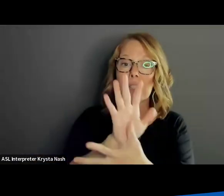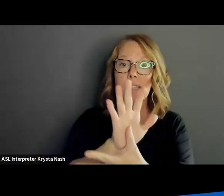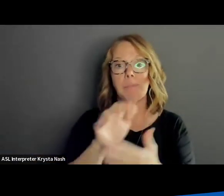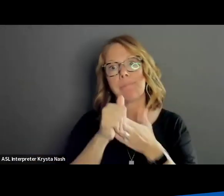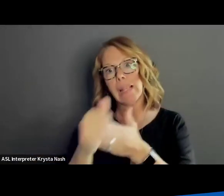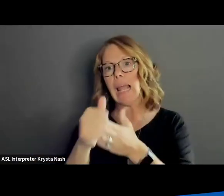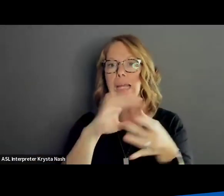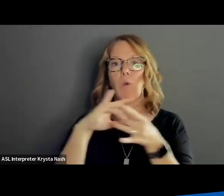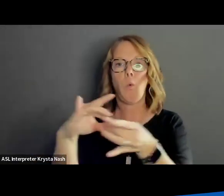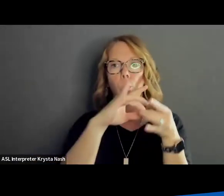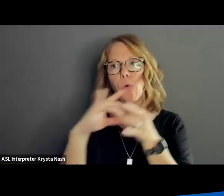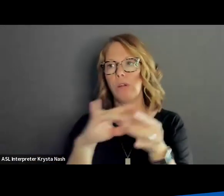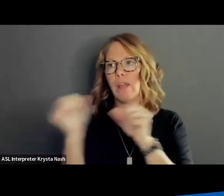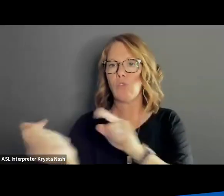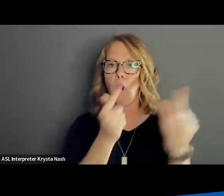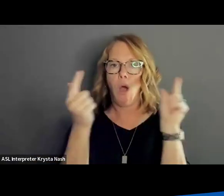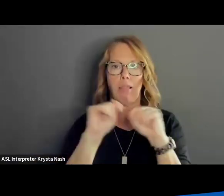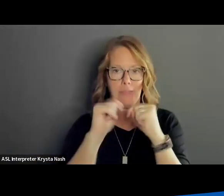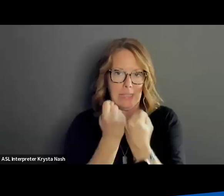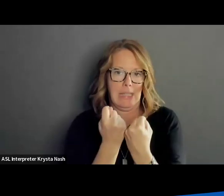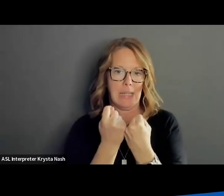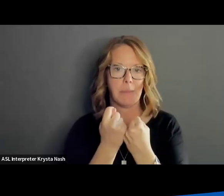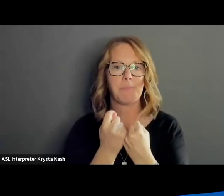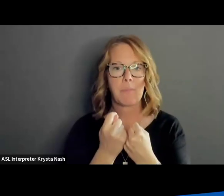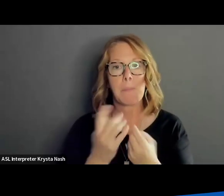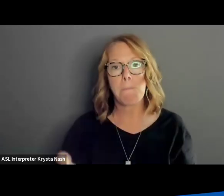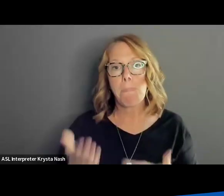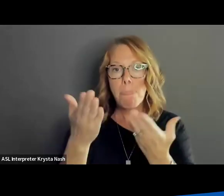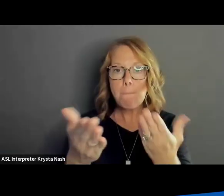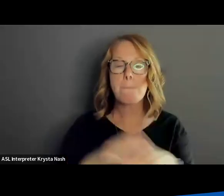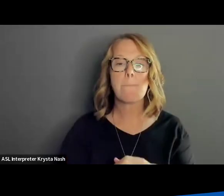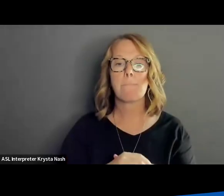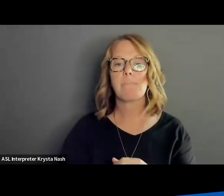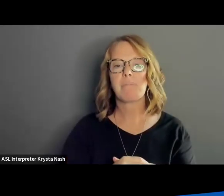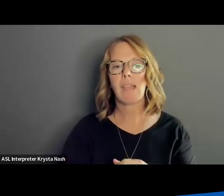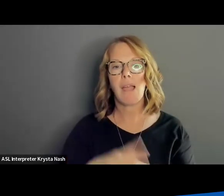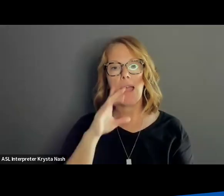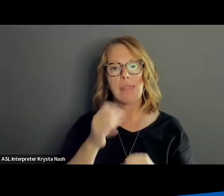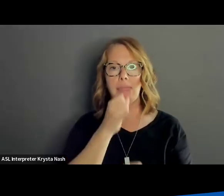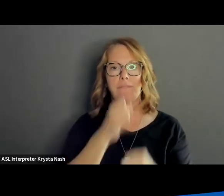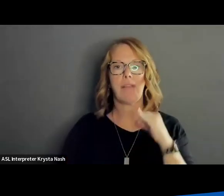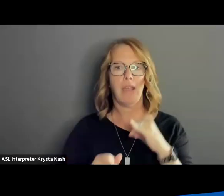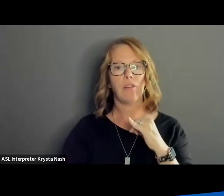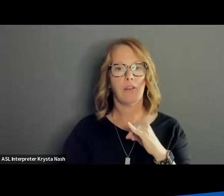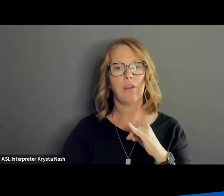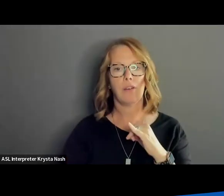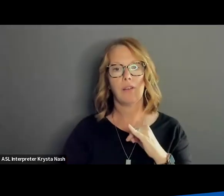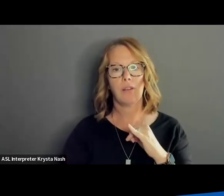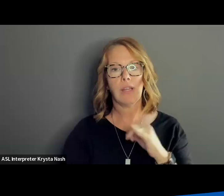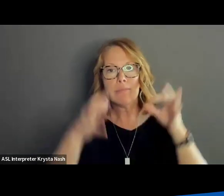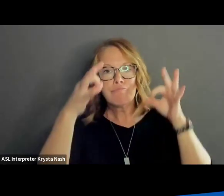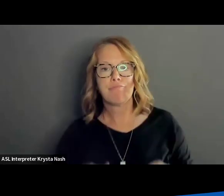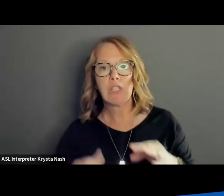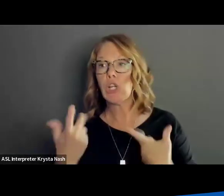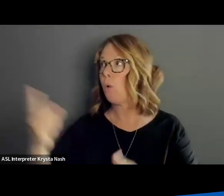is coordinating all of these people and their recommendations and then giving the final verdict, because you don't want to be on one medicine